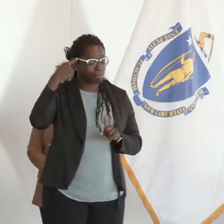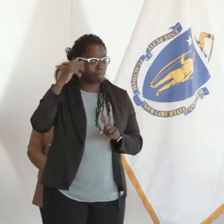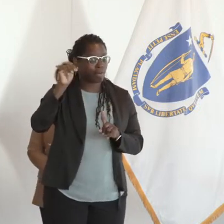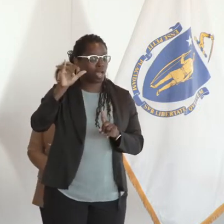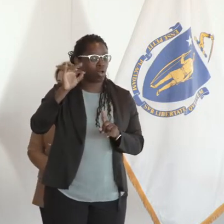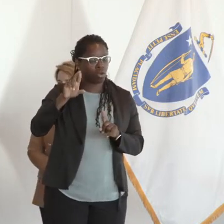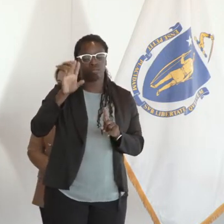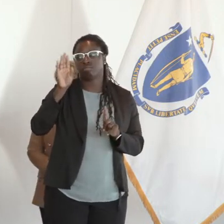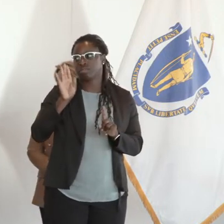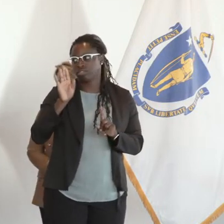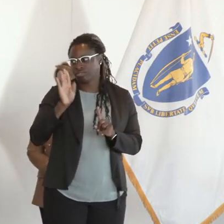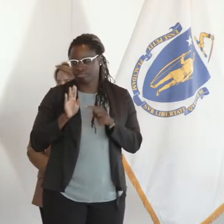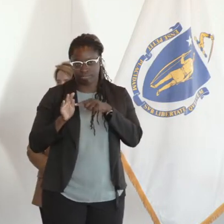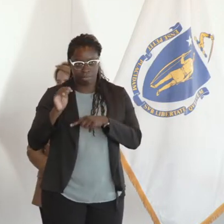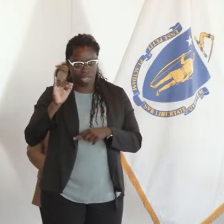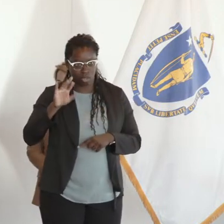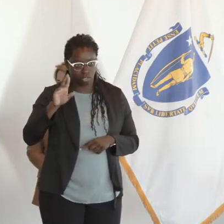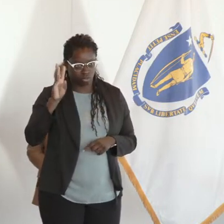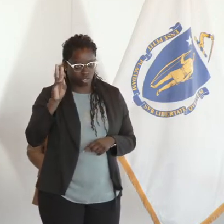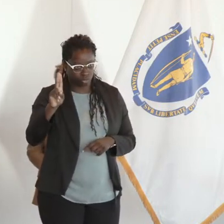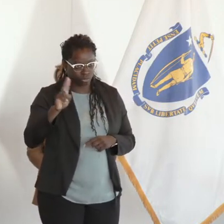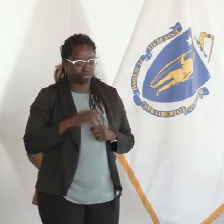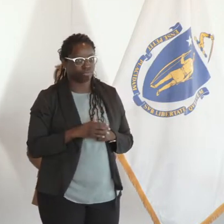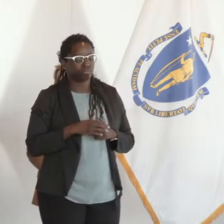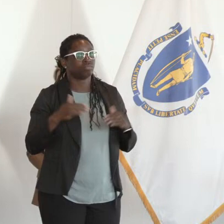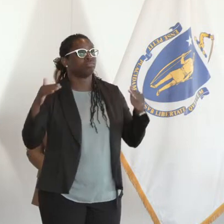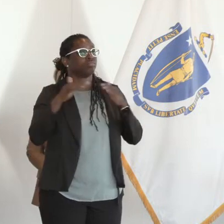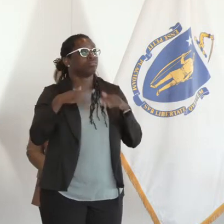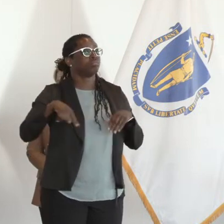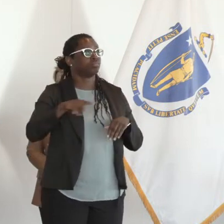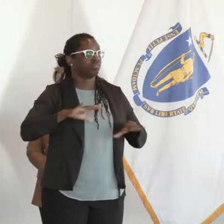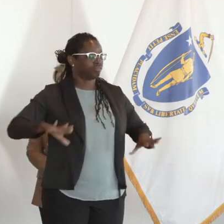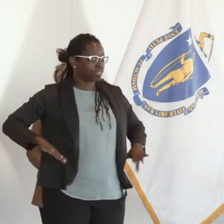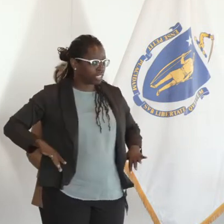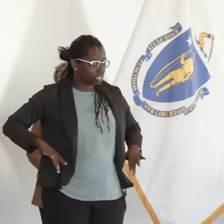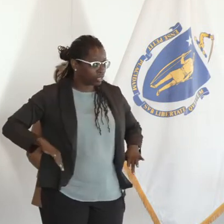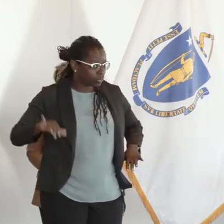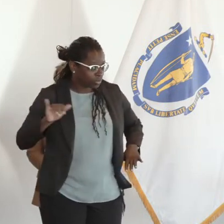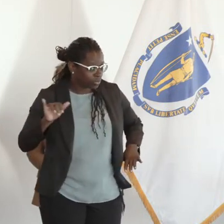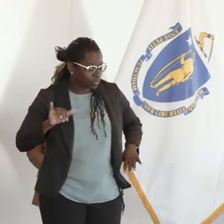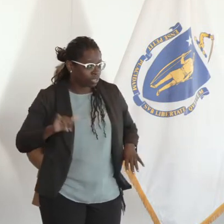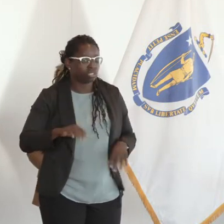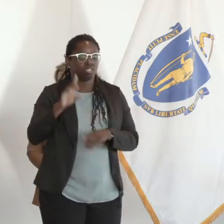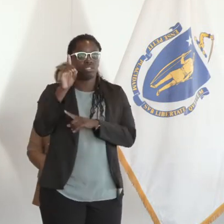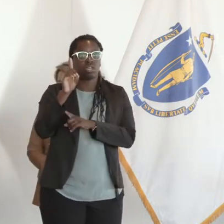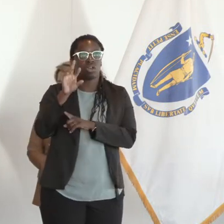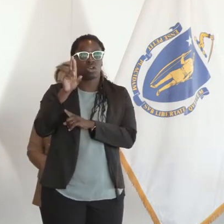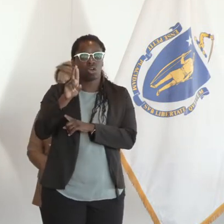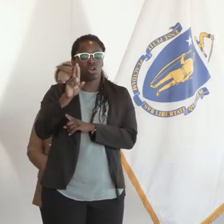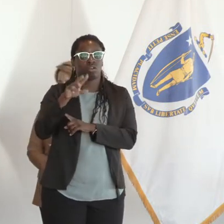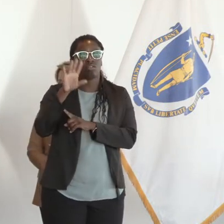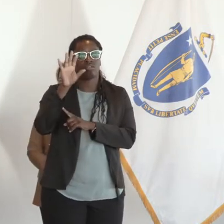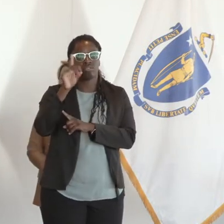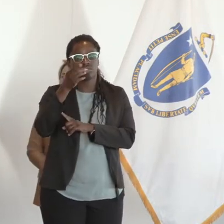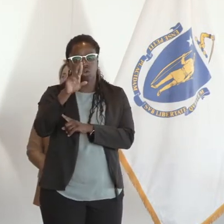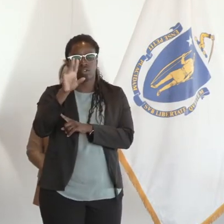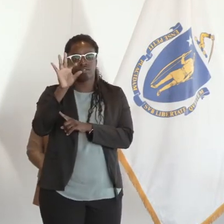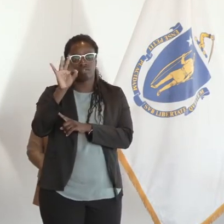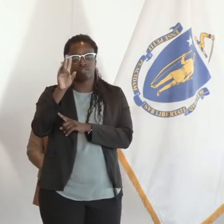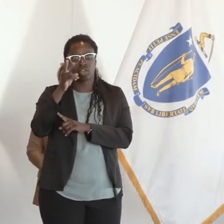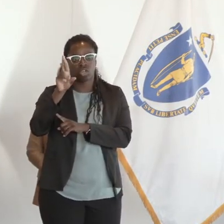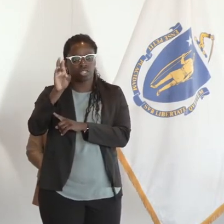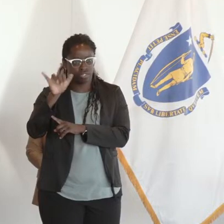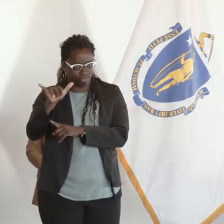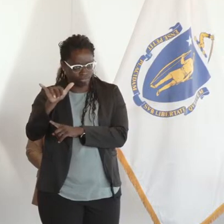and our esteemed conference co-chairs, Newfoundland and Labrador Premier Dr. Andrew Fury and Massachusetts Governor Maura